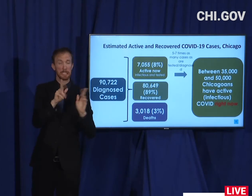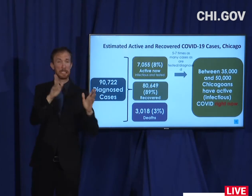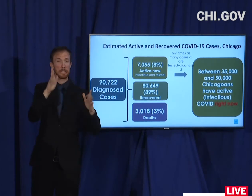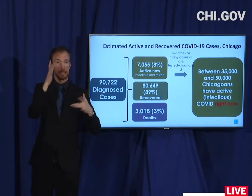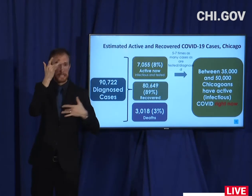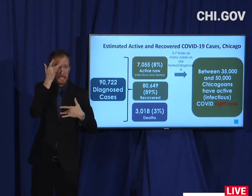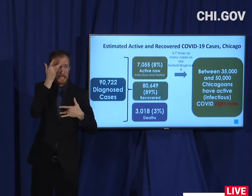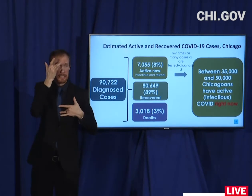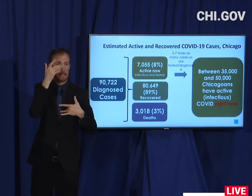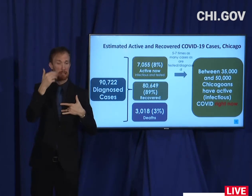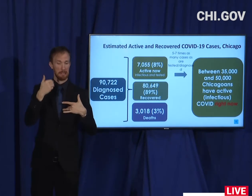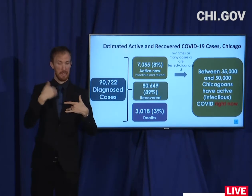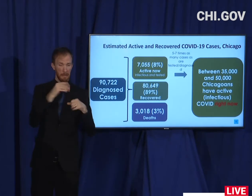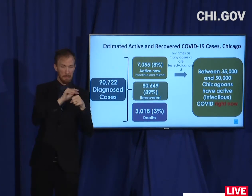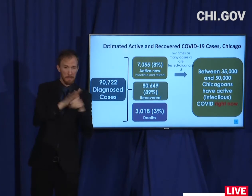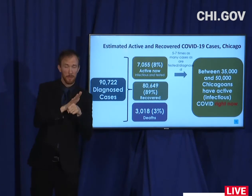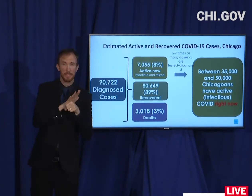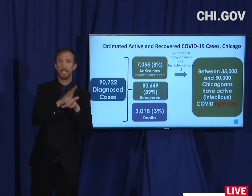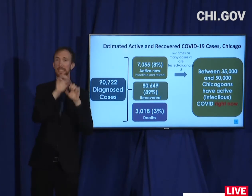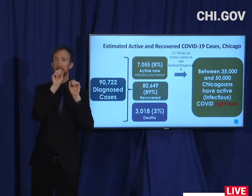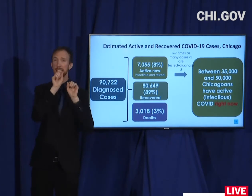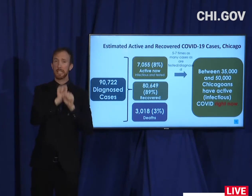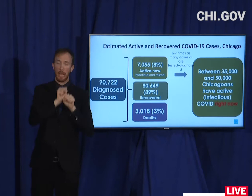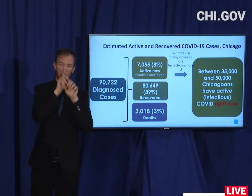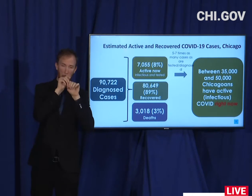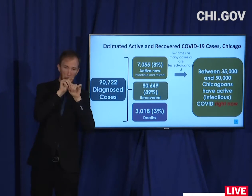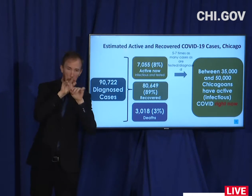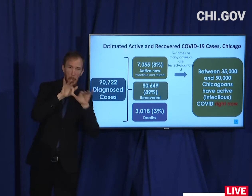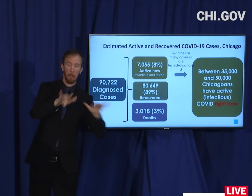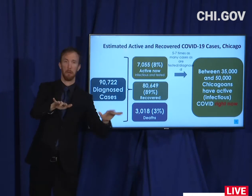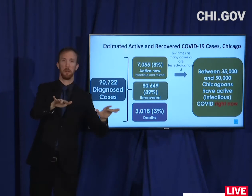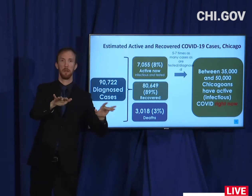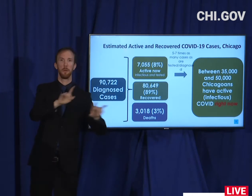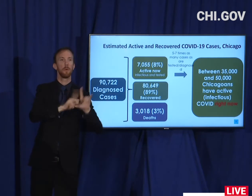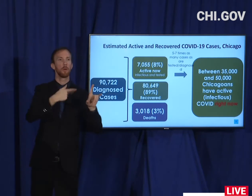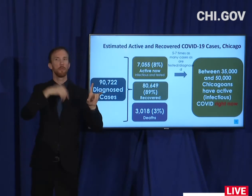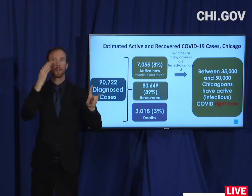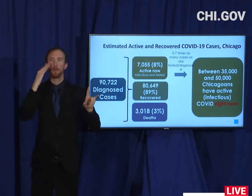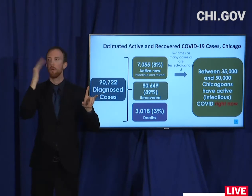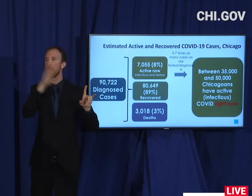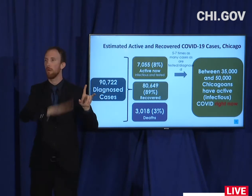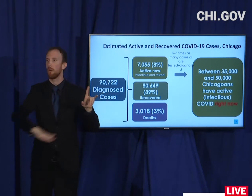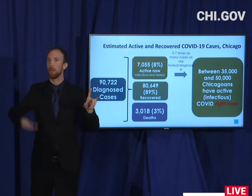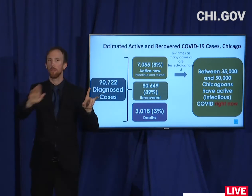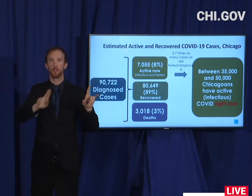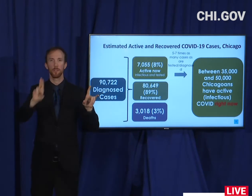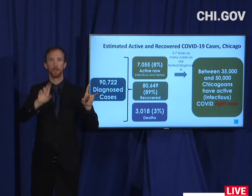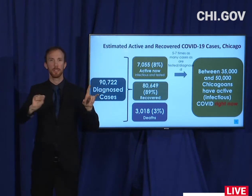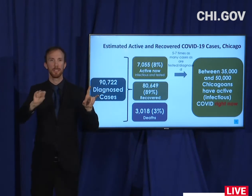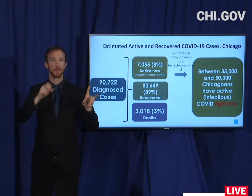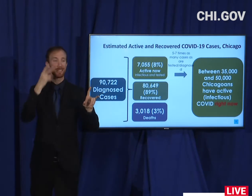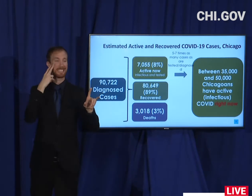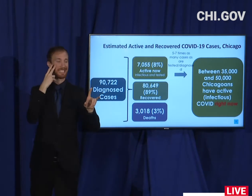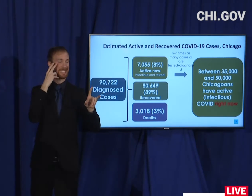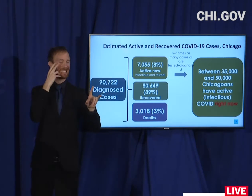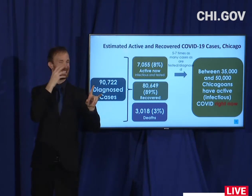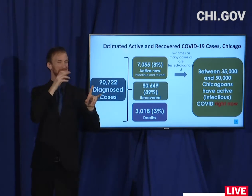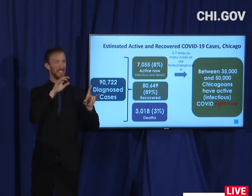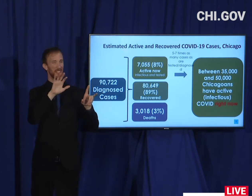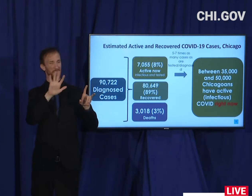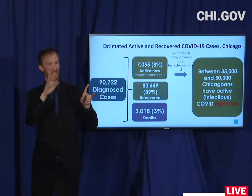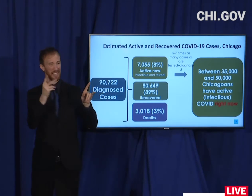where they would be infectious. But we know across the US, between 5 and 10 times this number of